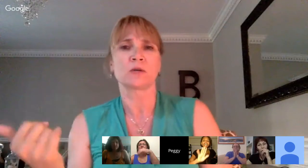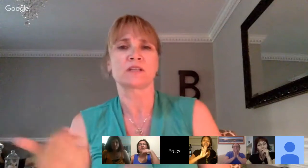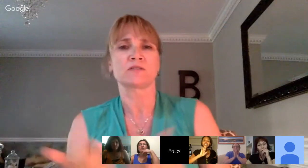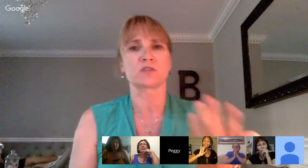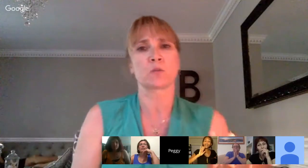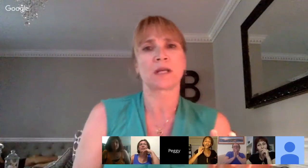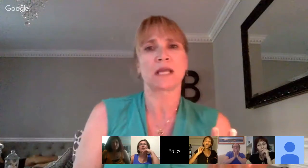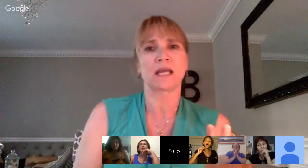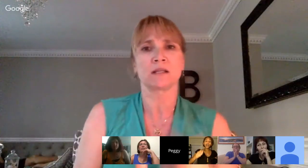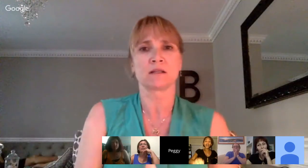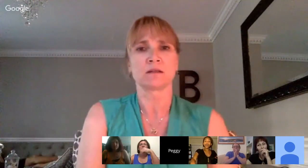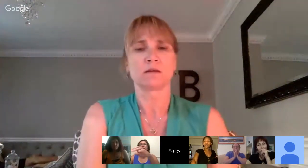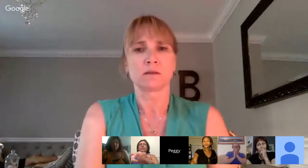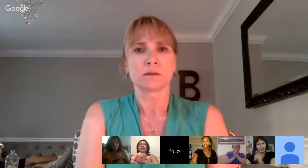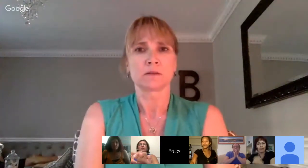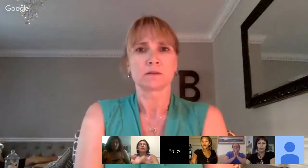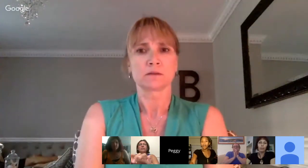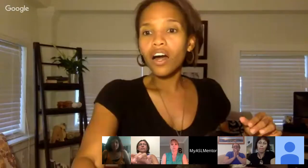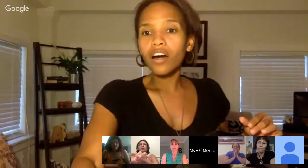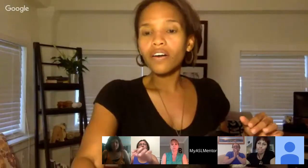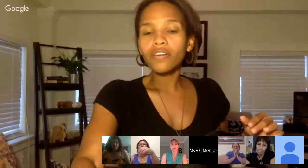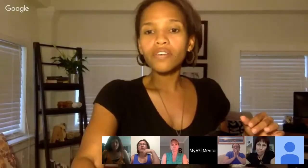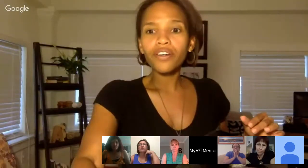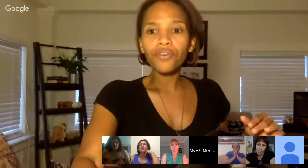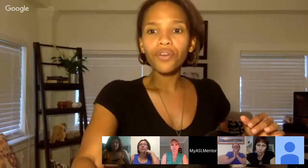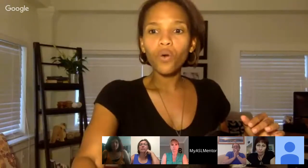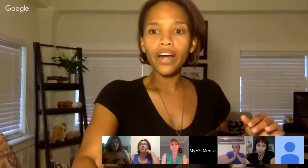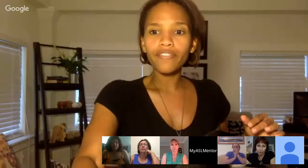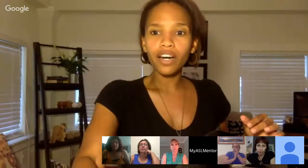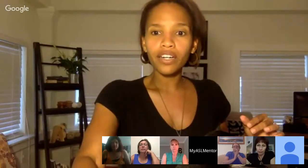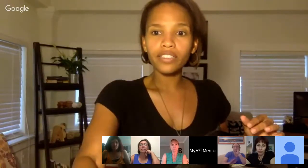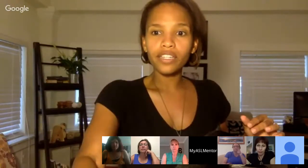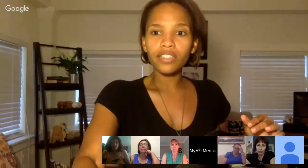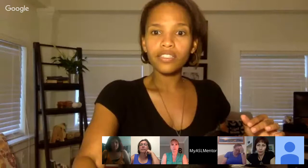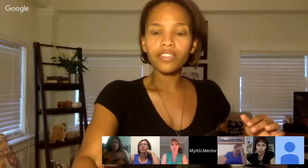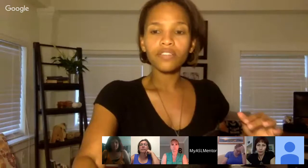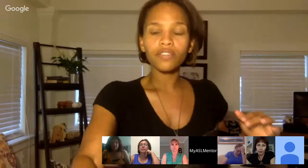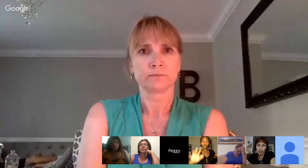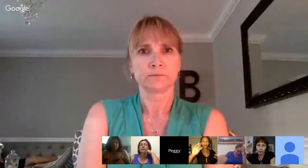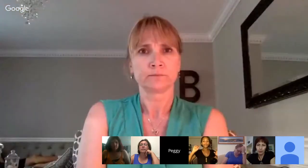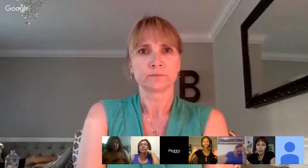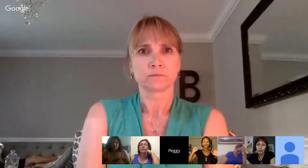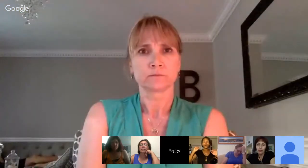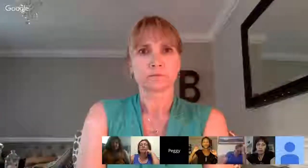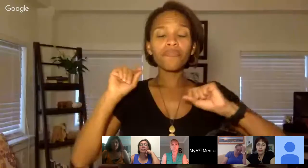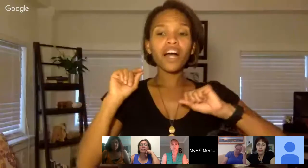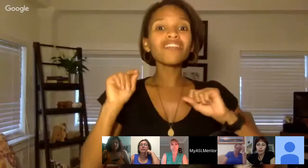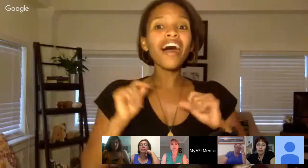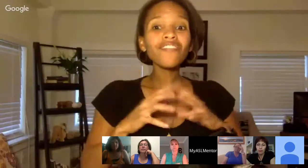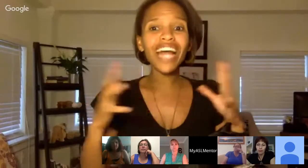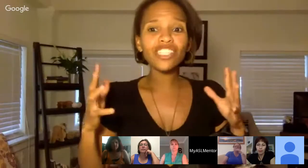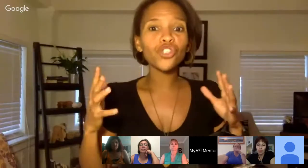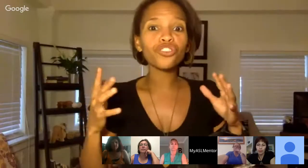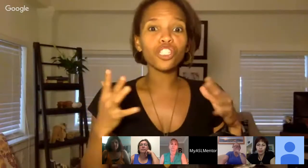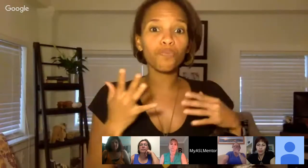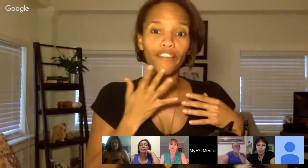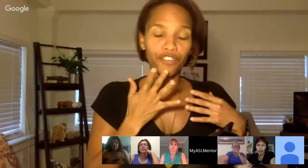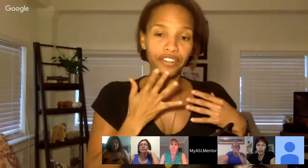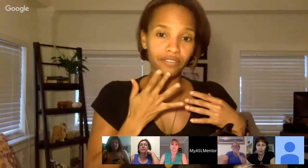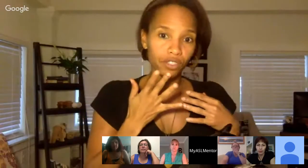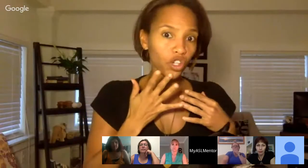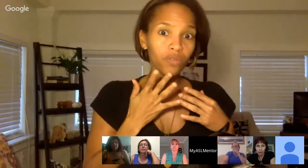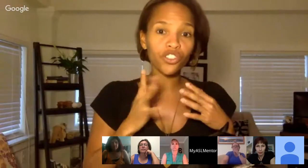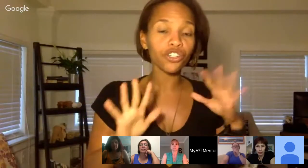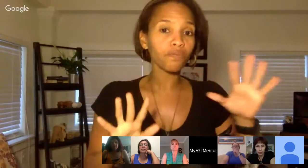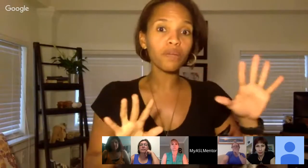if you use two hands versus one hand? I don't know why I've got it. Okay. A lot of it has to do with just